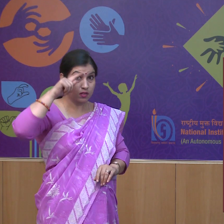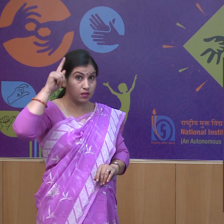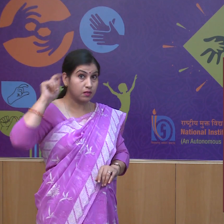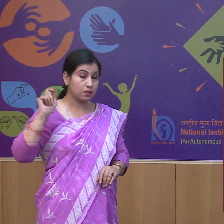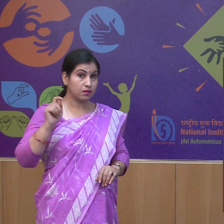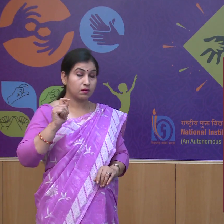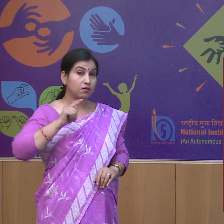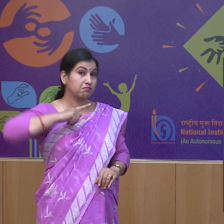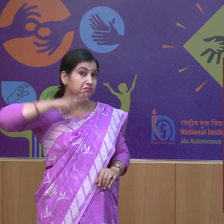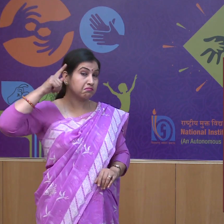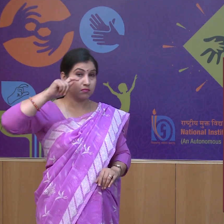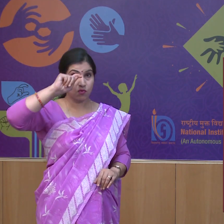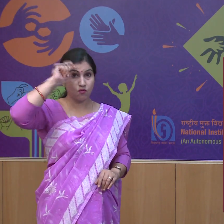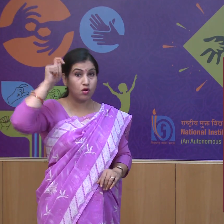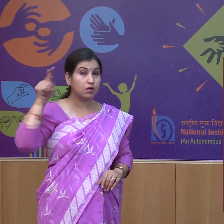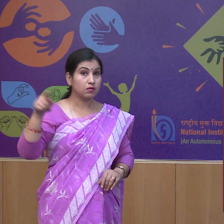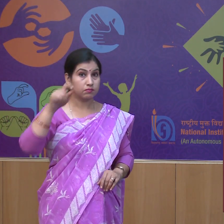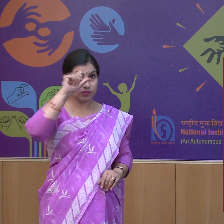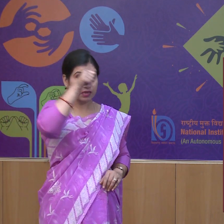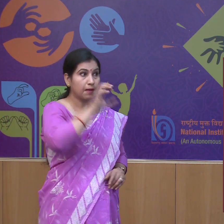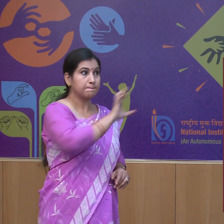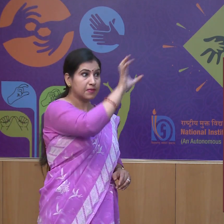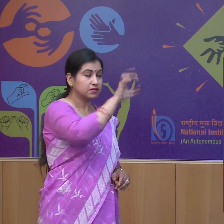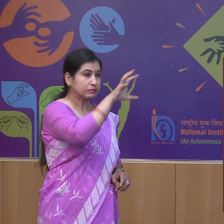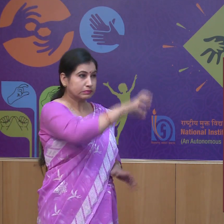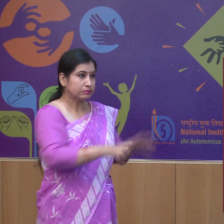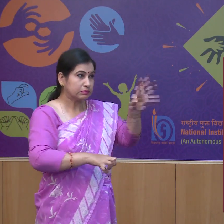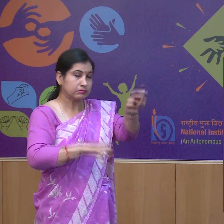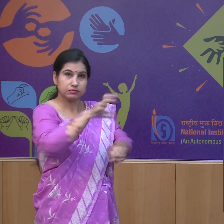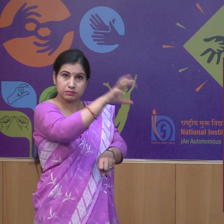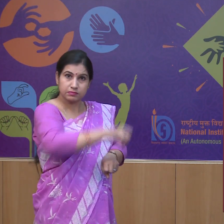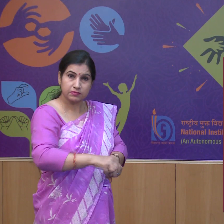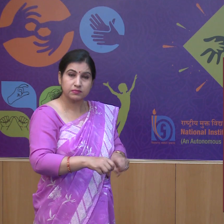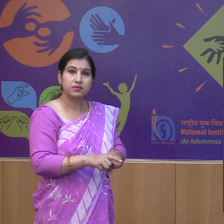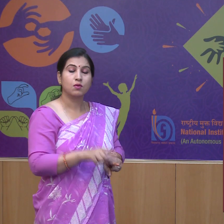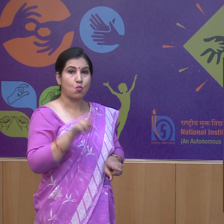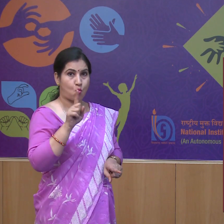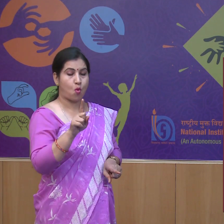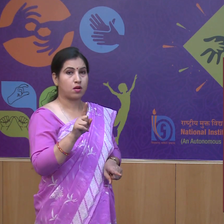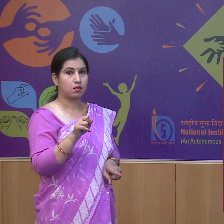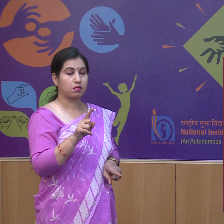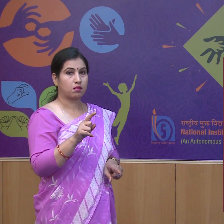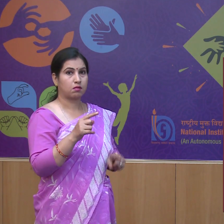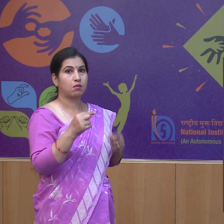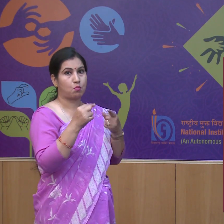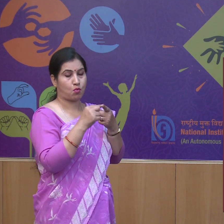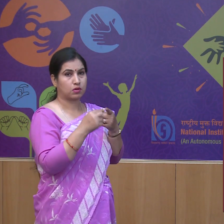of Indian states for one reason or the other